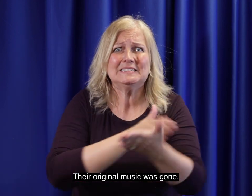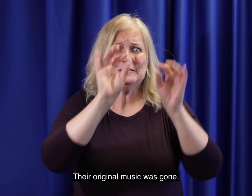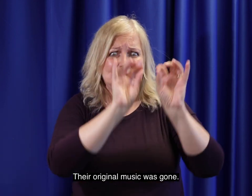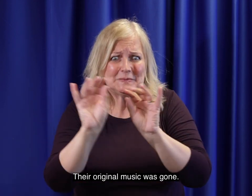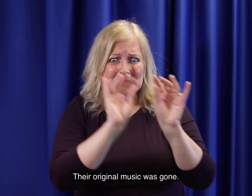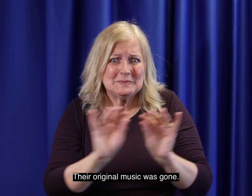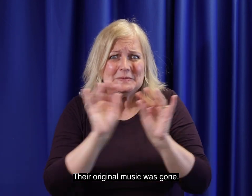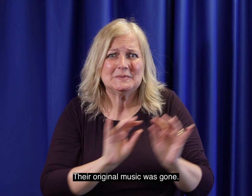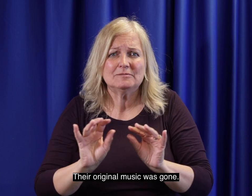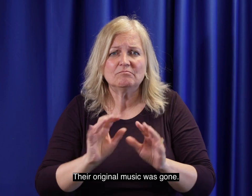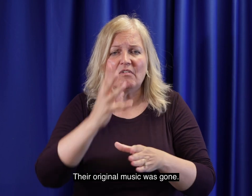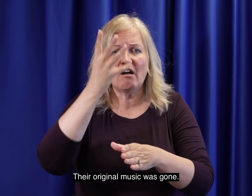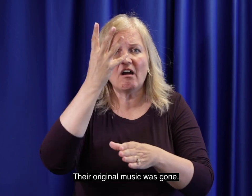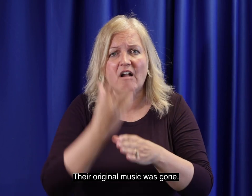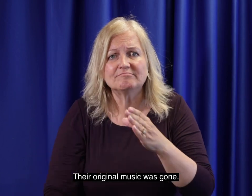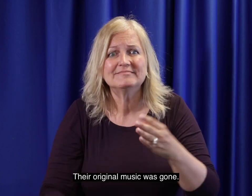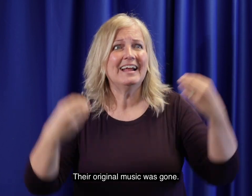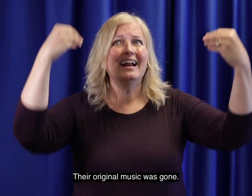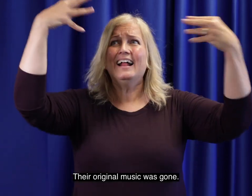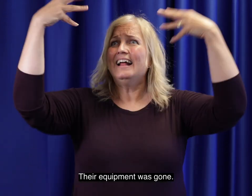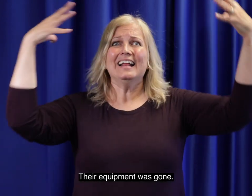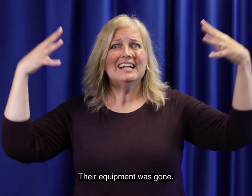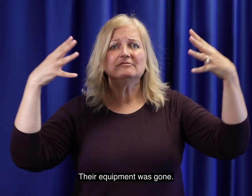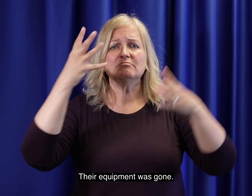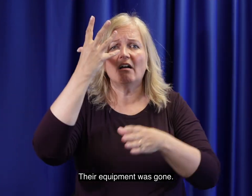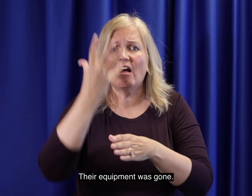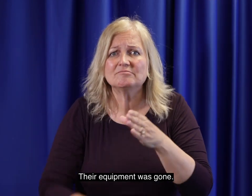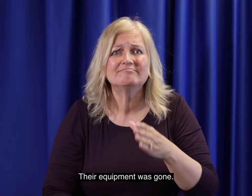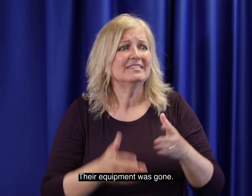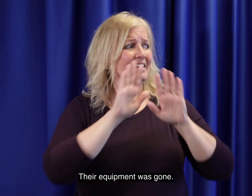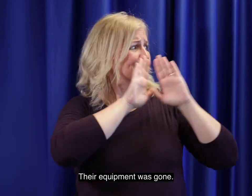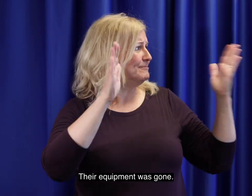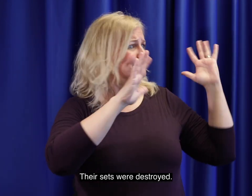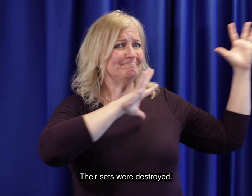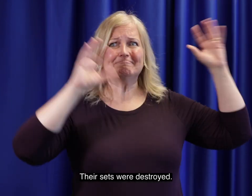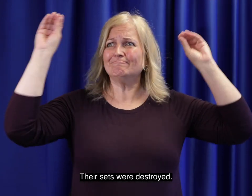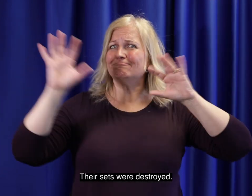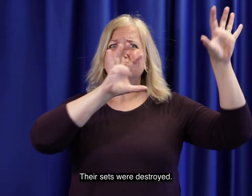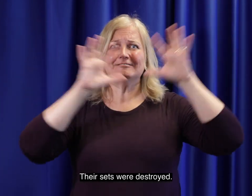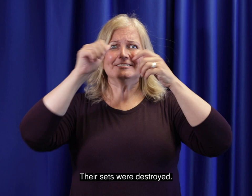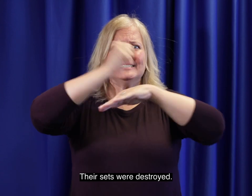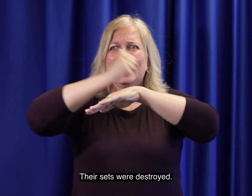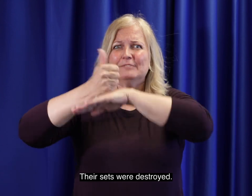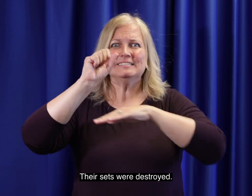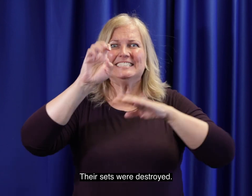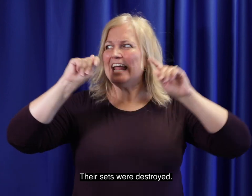Their original music was gone, their equipment was gone, their sets destroyed.